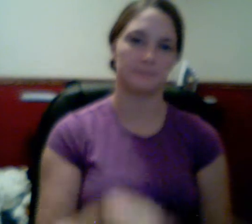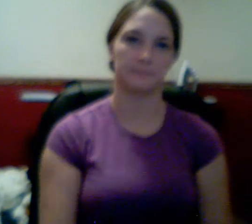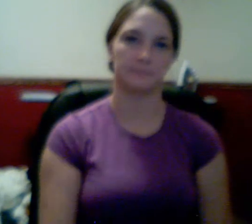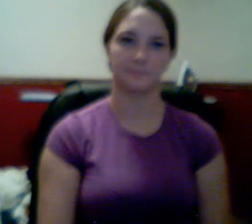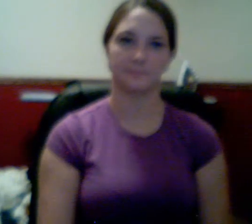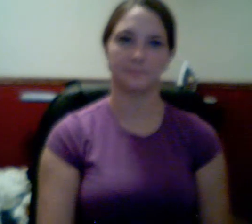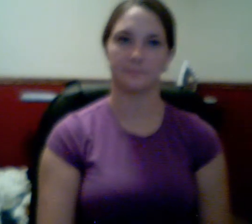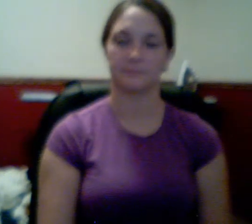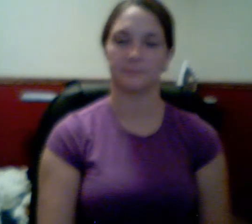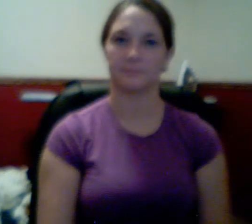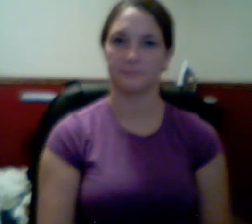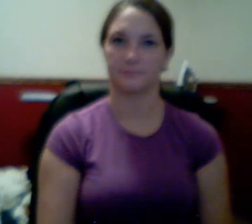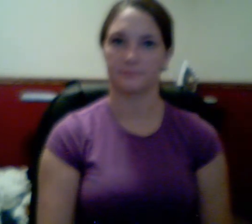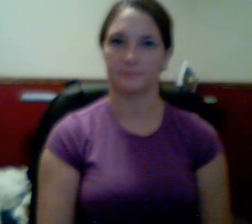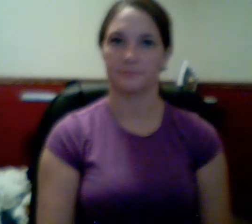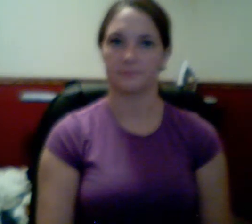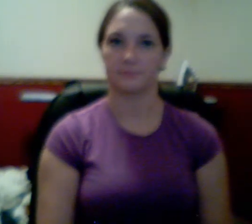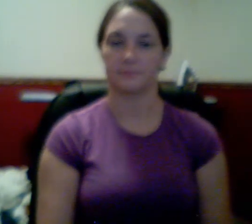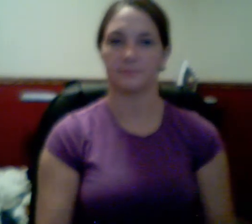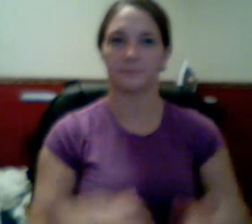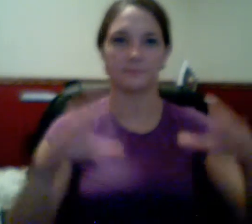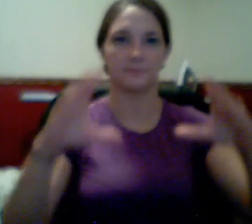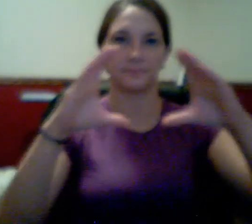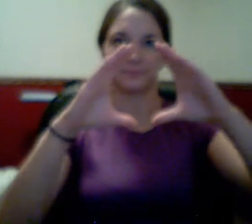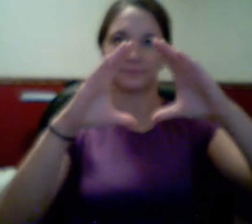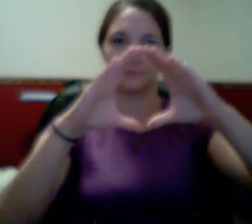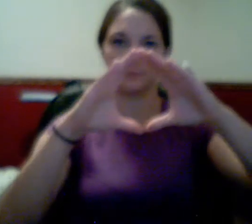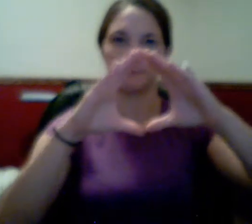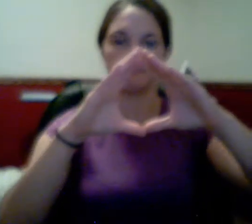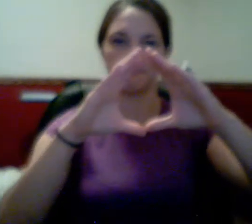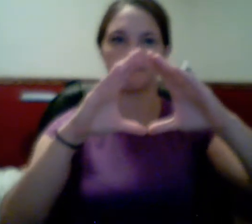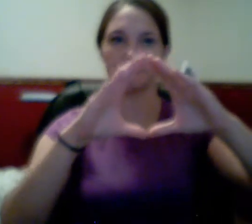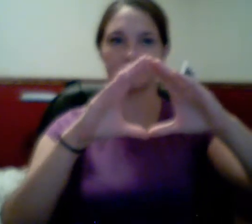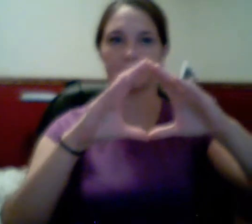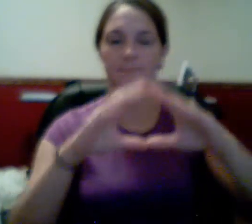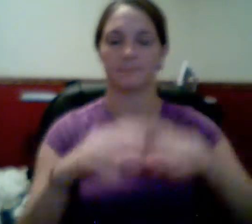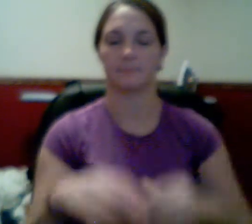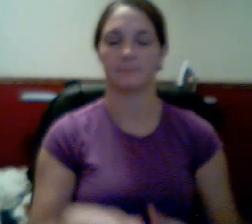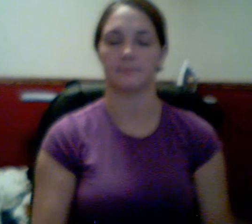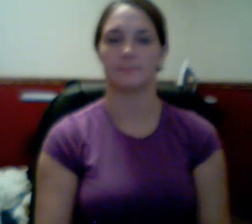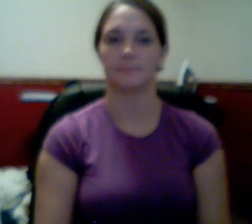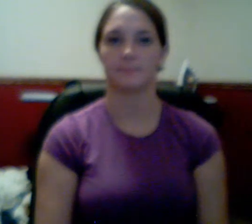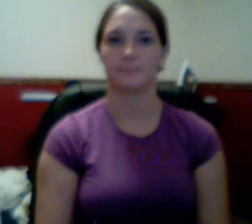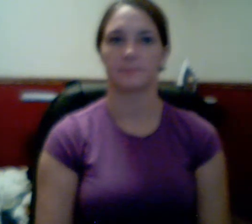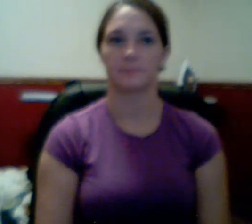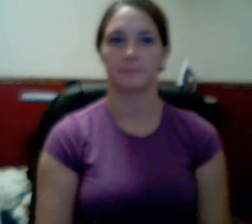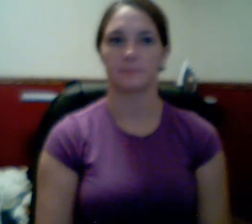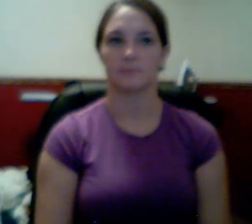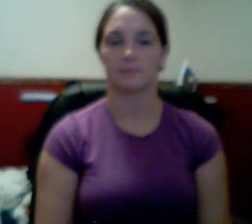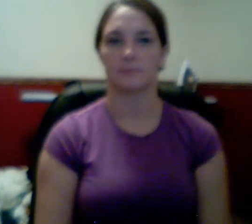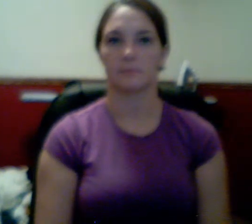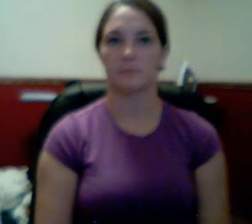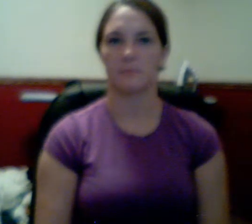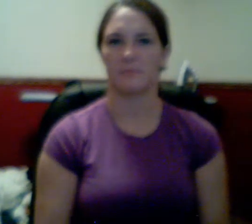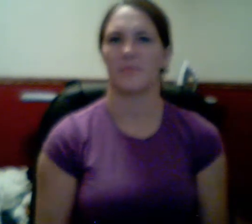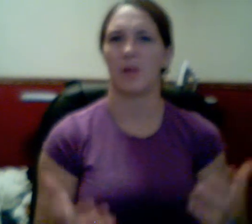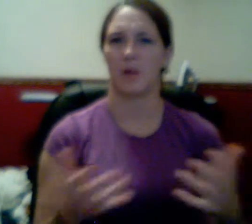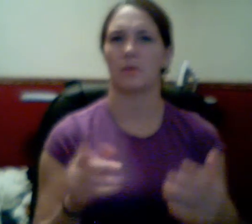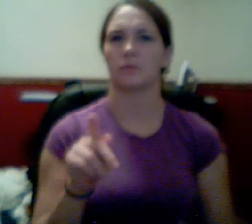0.14 additional diameters right there. Okay? So, well, someone asks, well, what's pi? I want to know pi. That's just the number of diameters